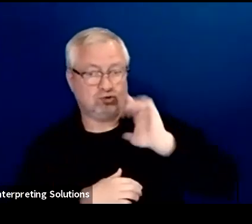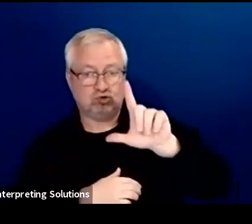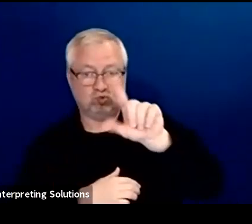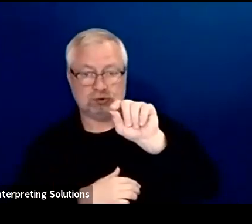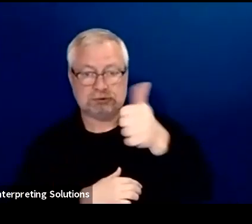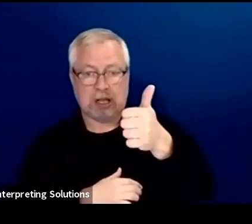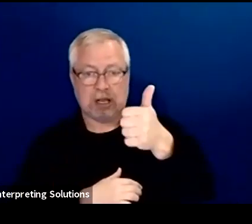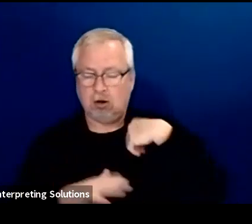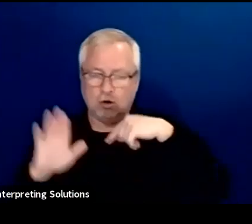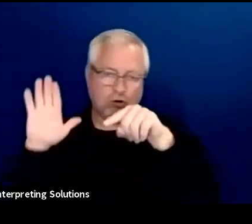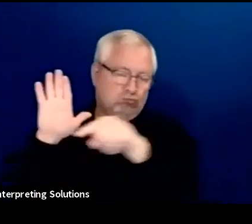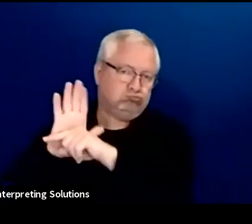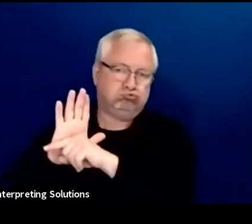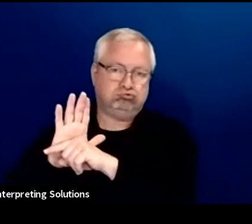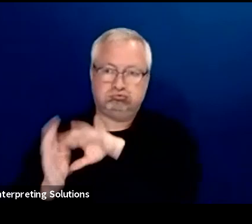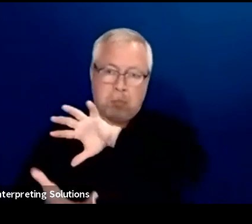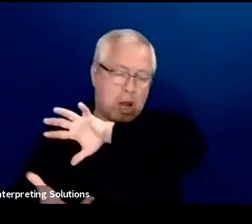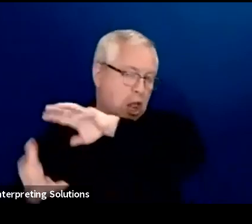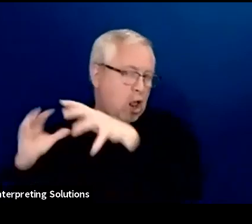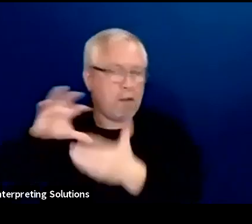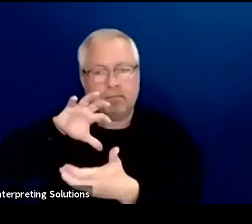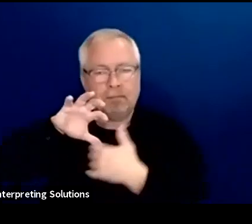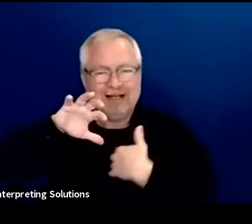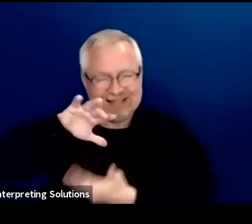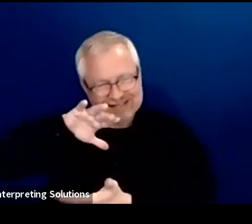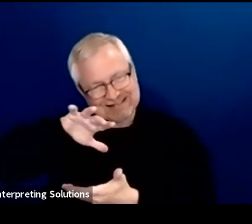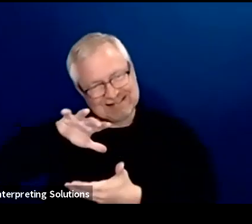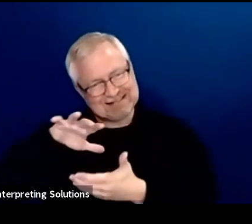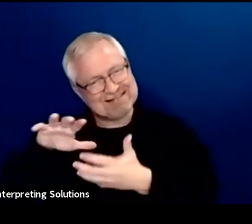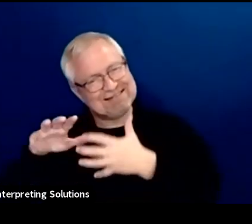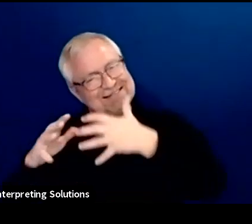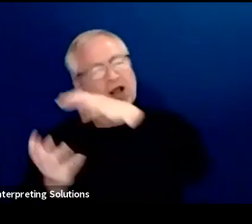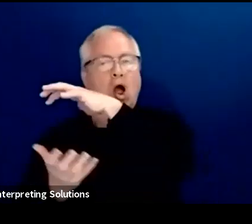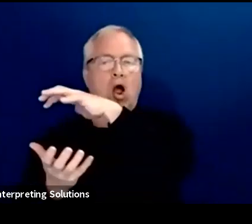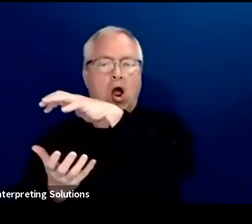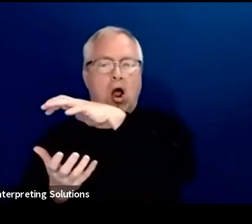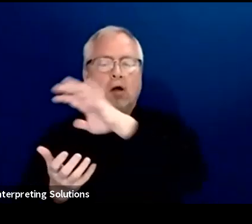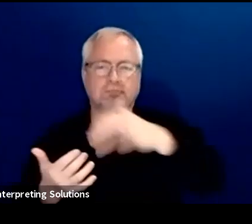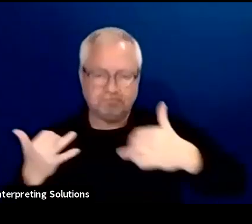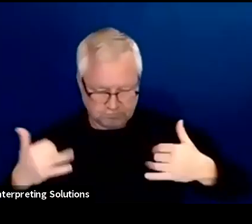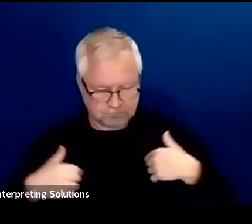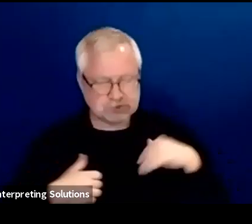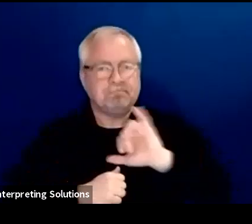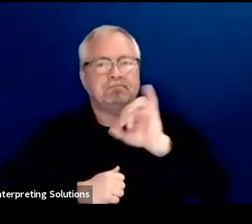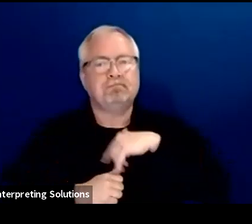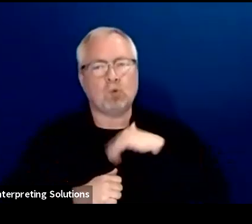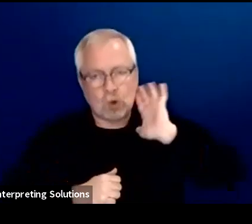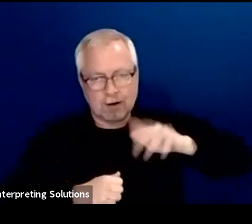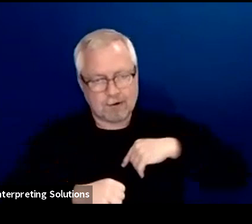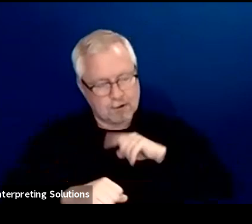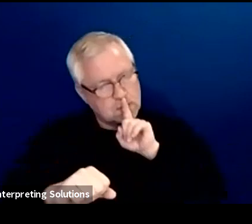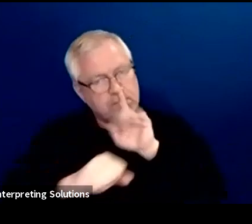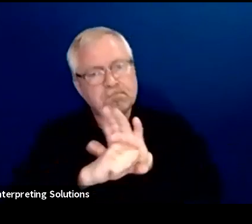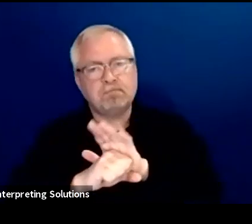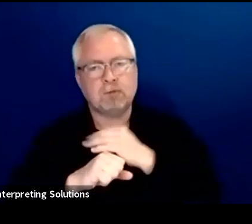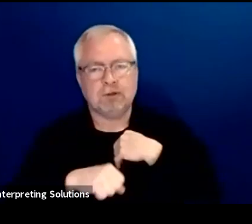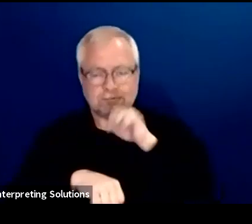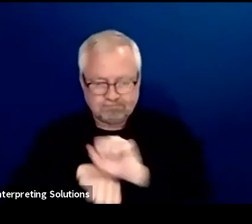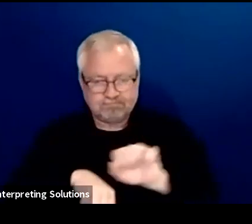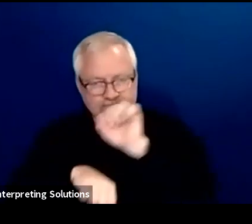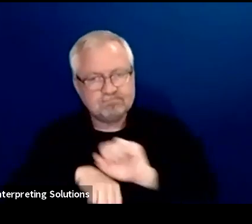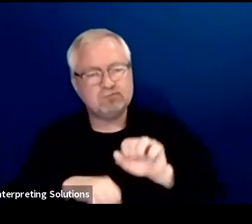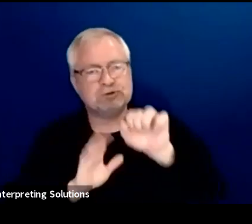turned around with growth in the state. So we're committed to it. It's bipartisan wise. I am committed to getting the state as soon as